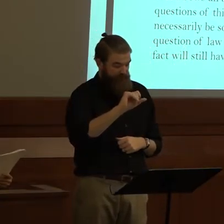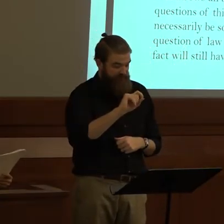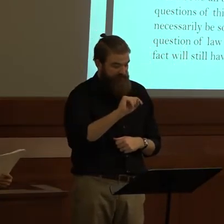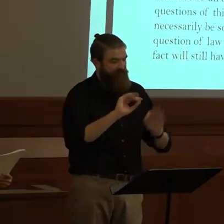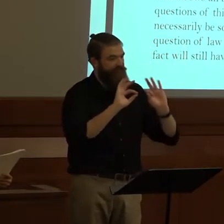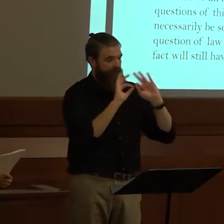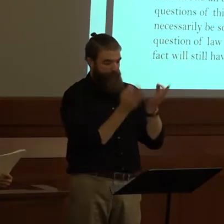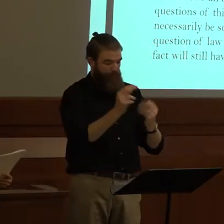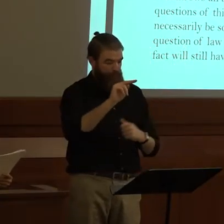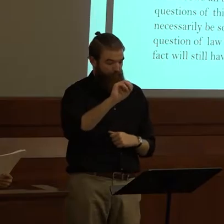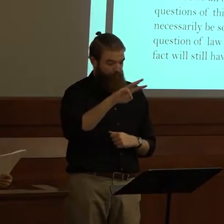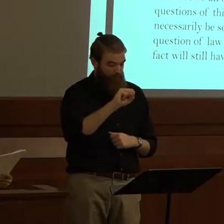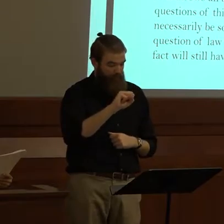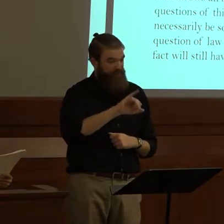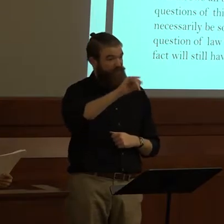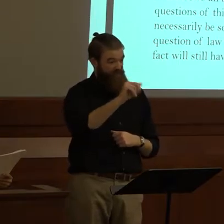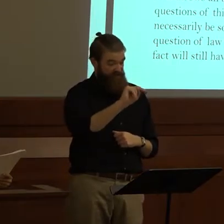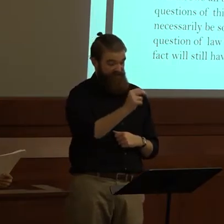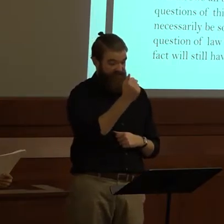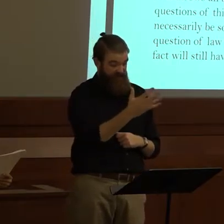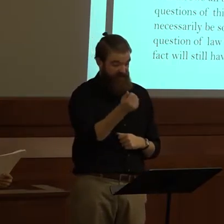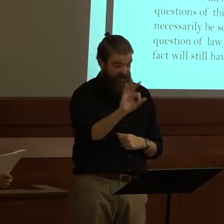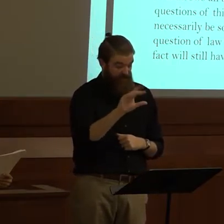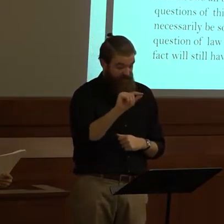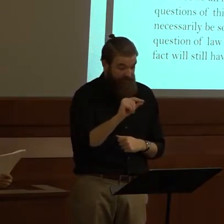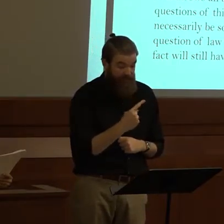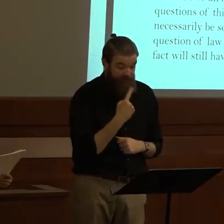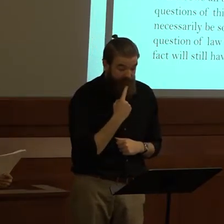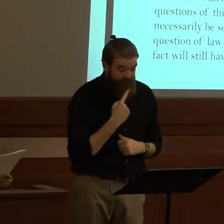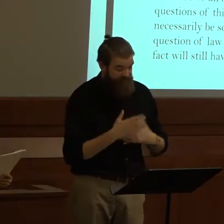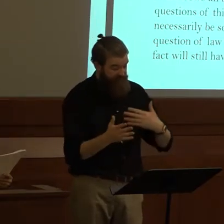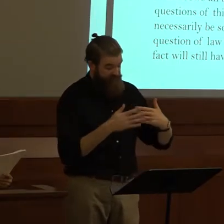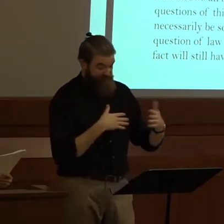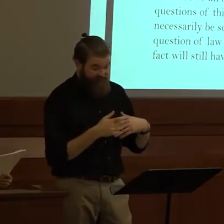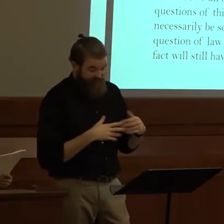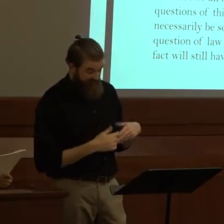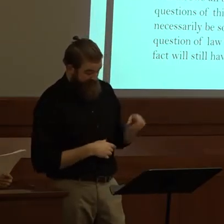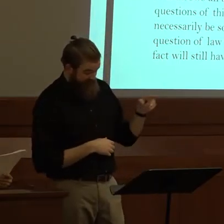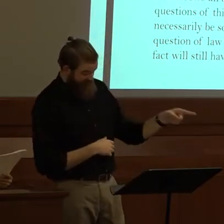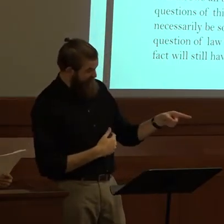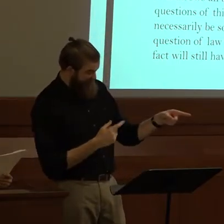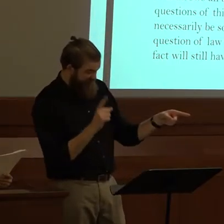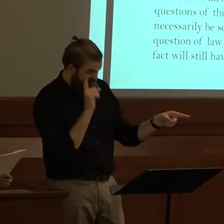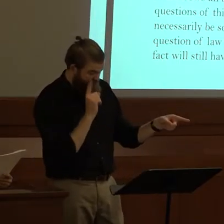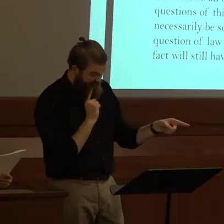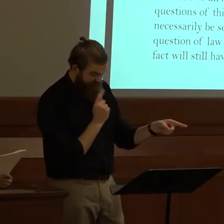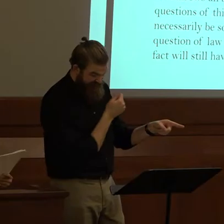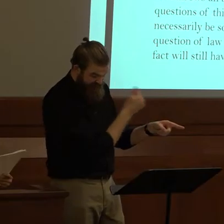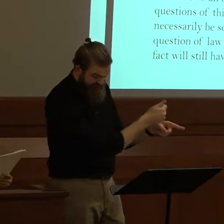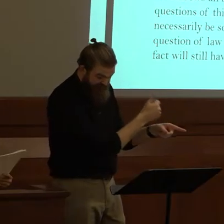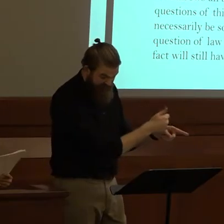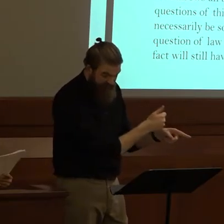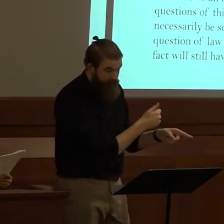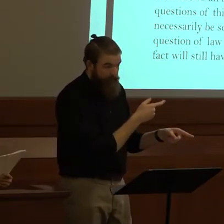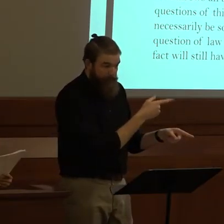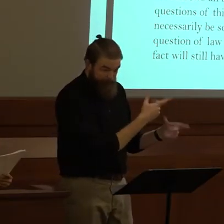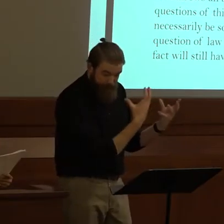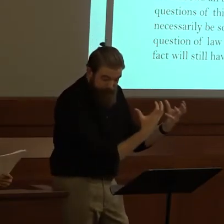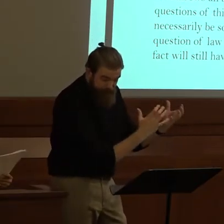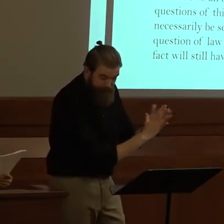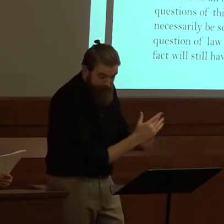to Rome, and the solution overthrows all actual ecclesiastical jurisprudence used to solve questions of